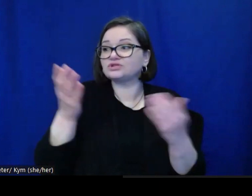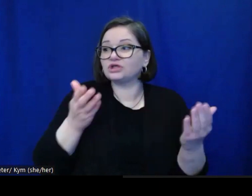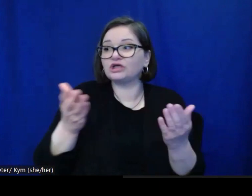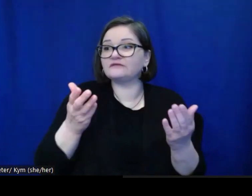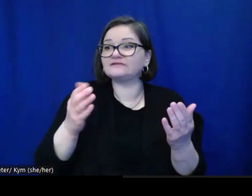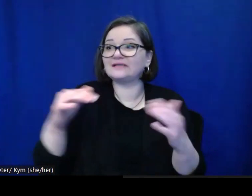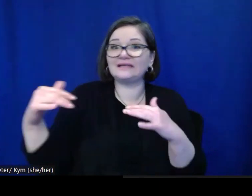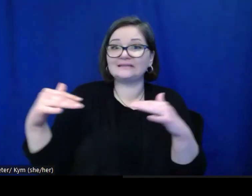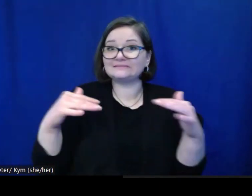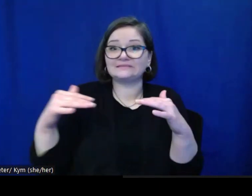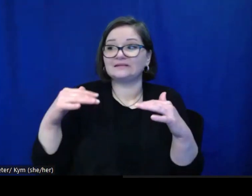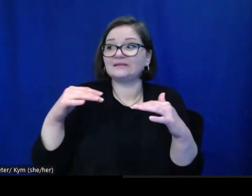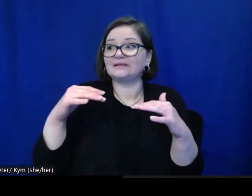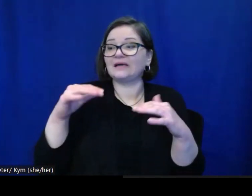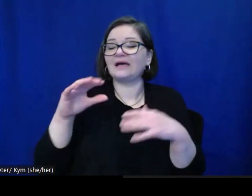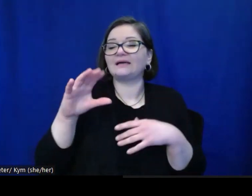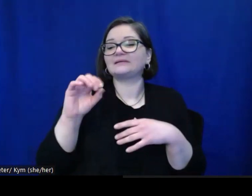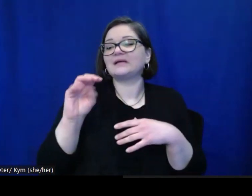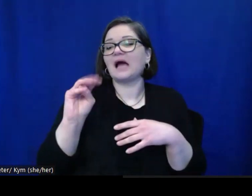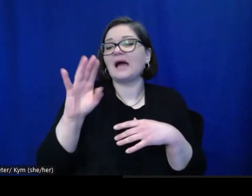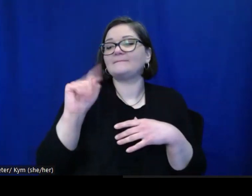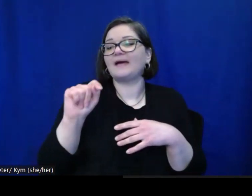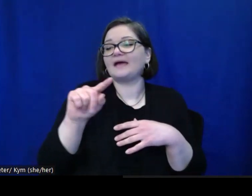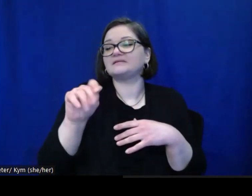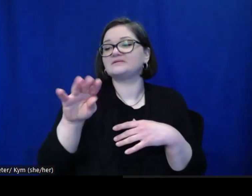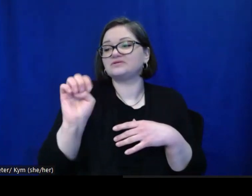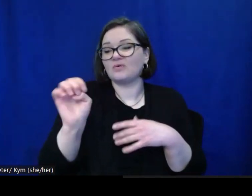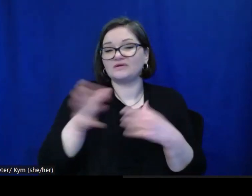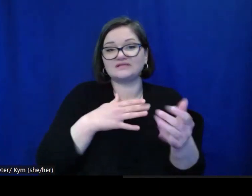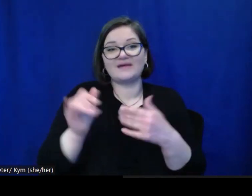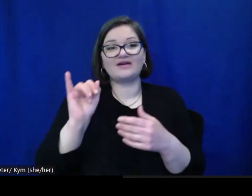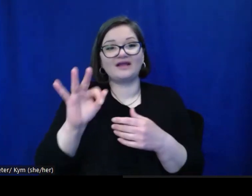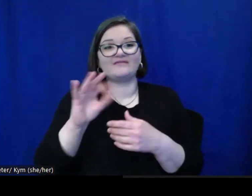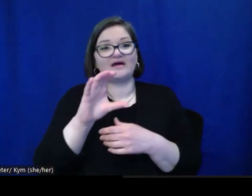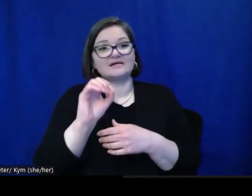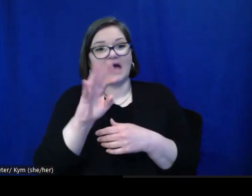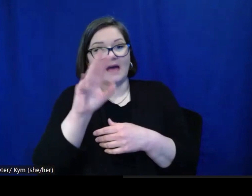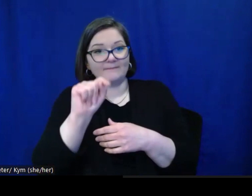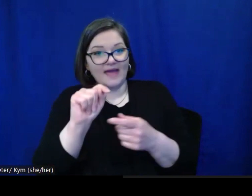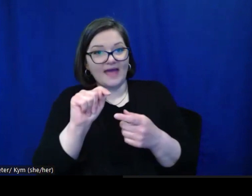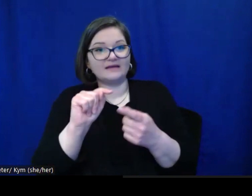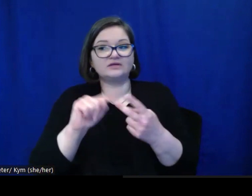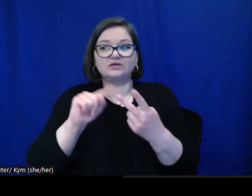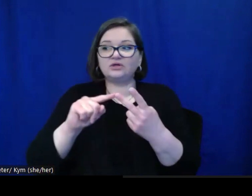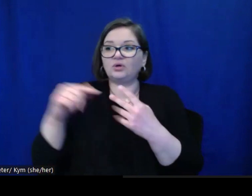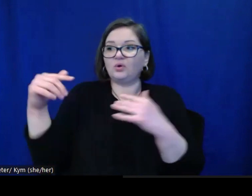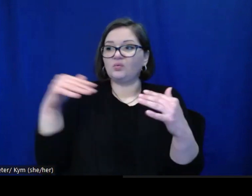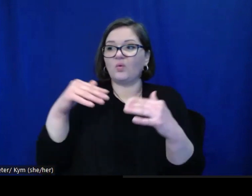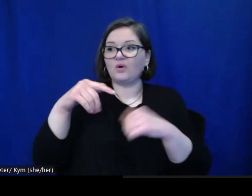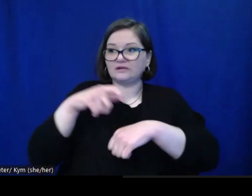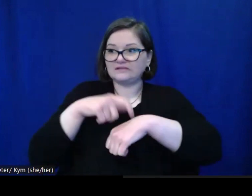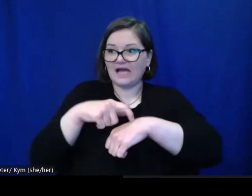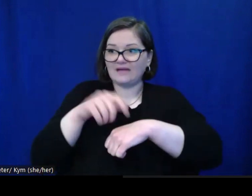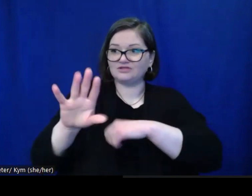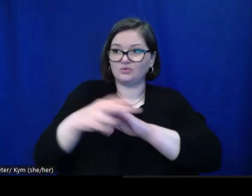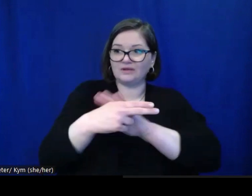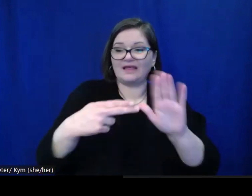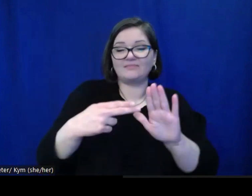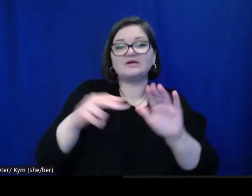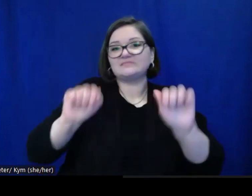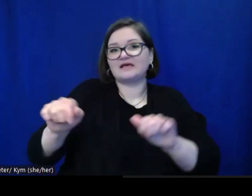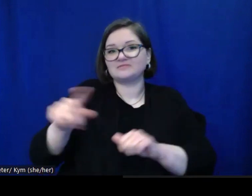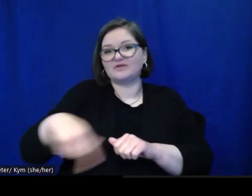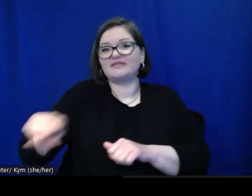a combat zone, whether you are considered a combat veteran or a wartime veteran, has possibly experienced